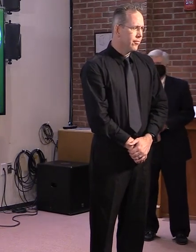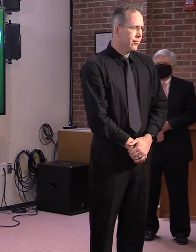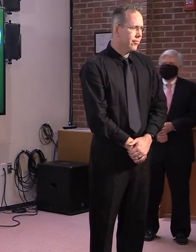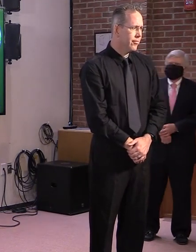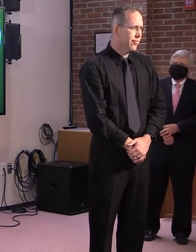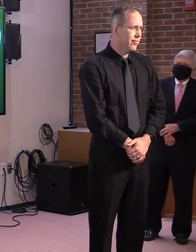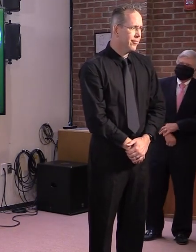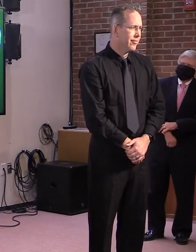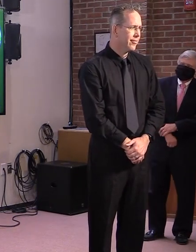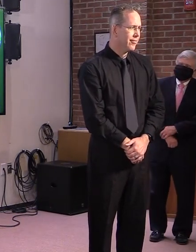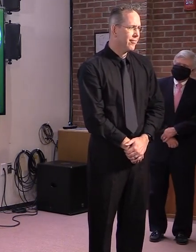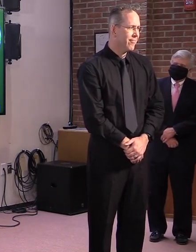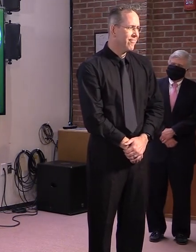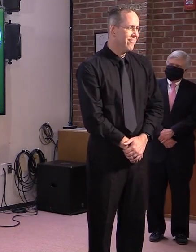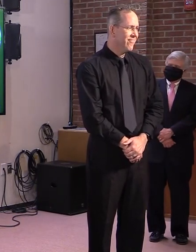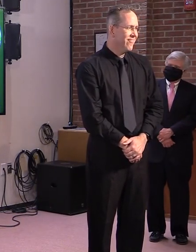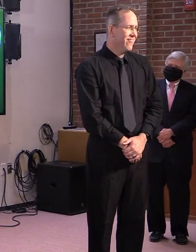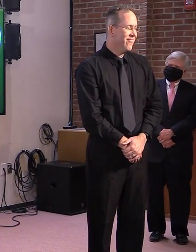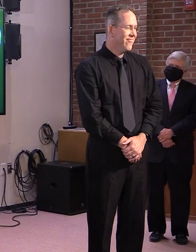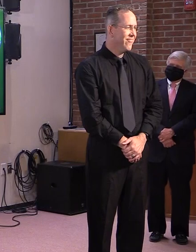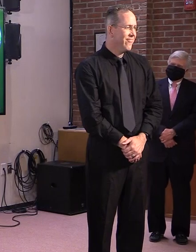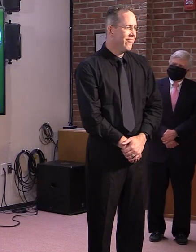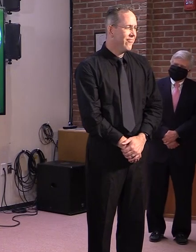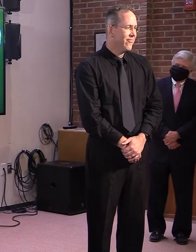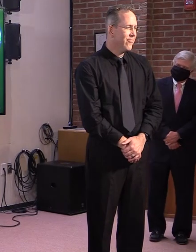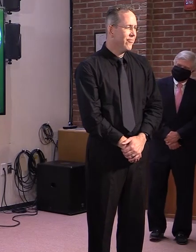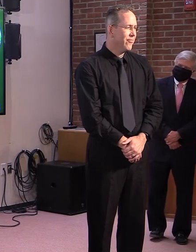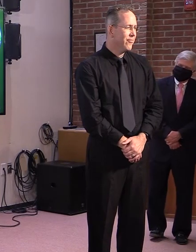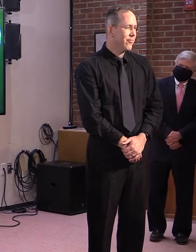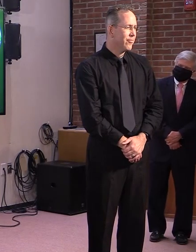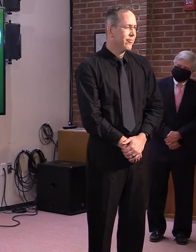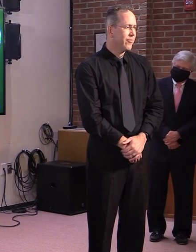No, part two is just for you.